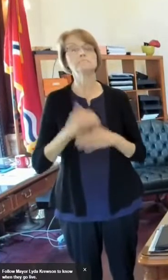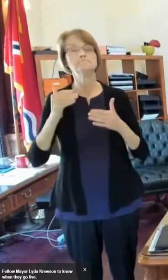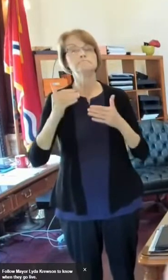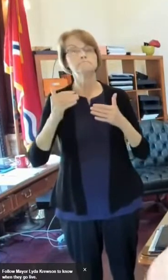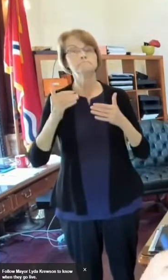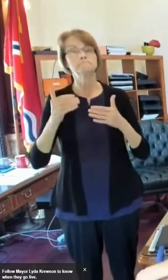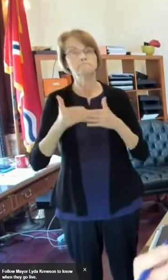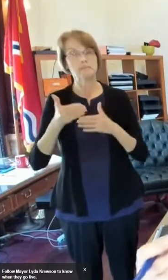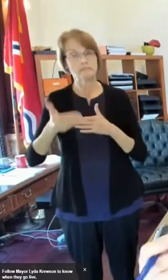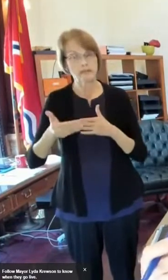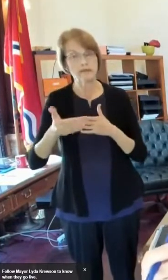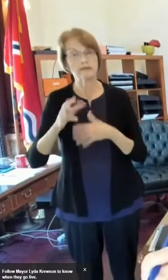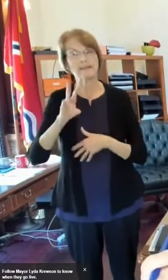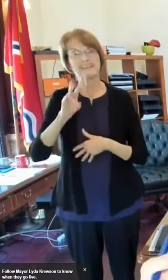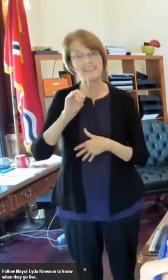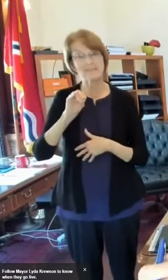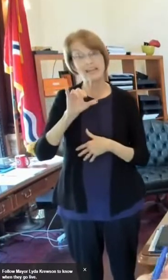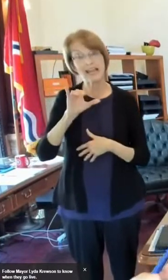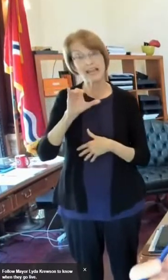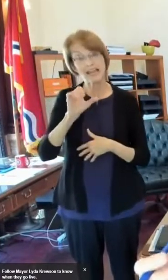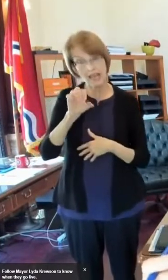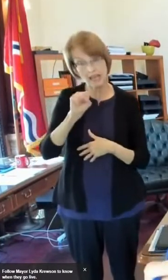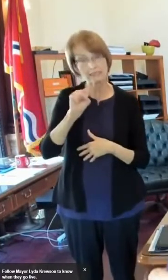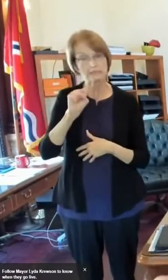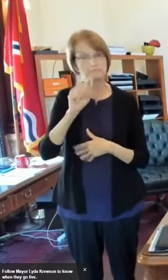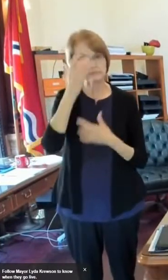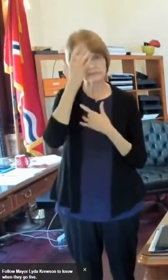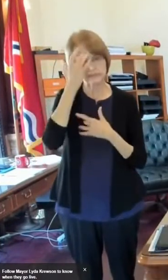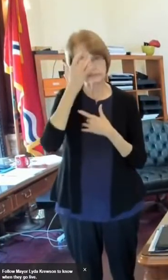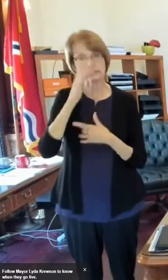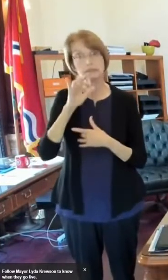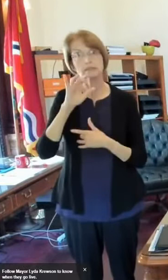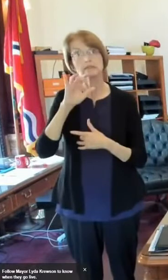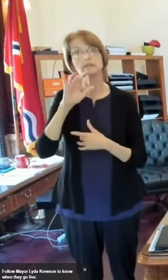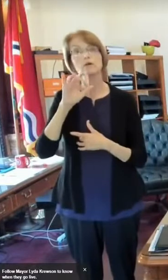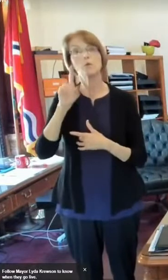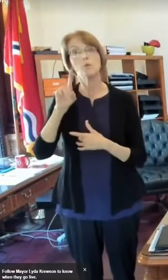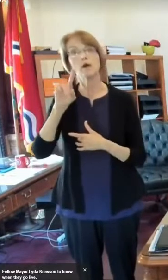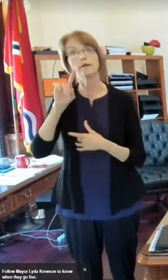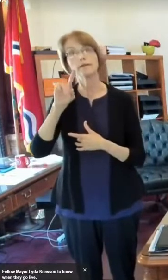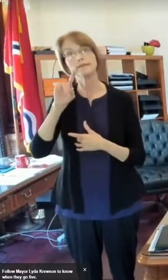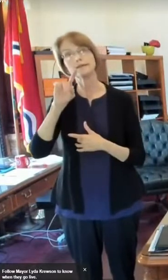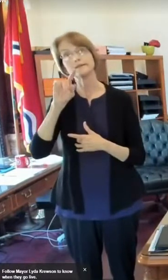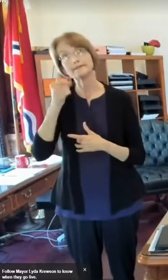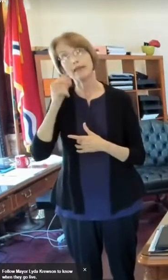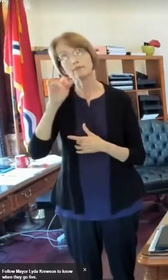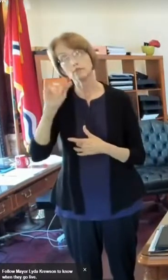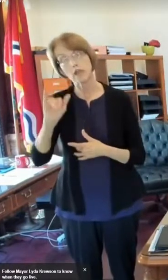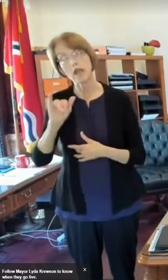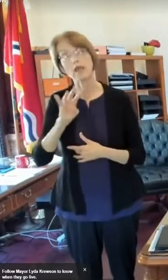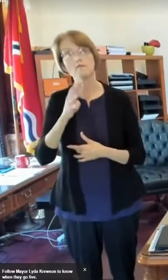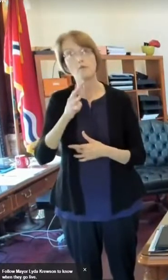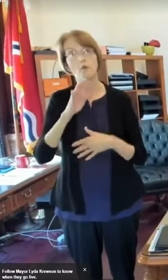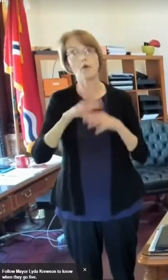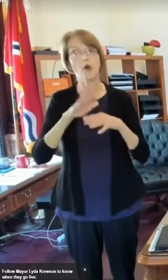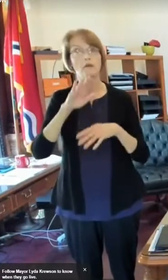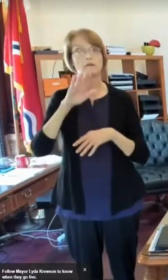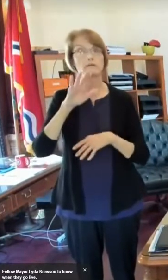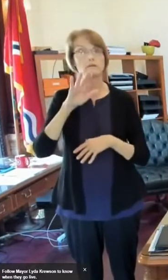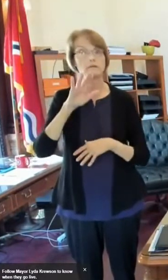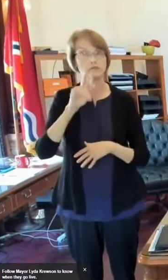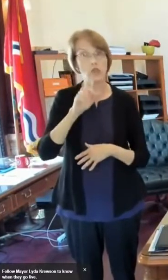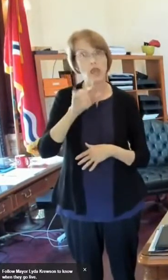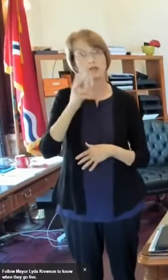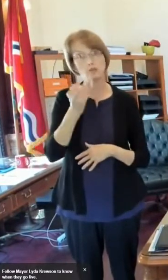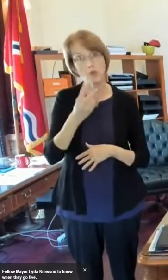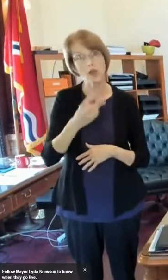cases, 1 on the 10th of July, 4 on the 12th, 1 on the 13th, and 5 on the